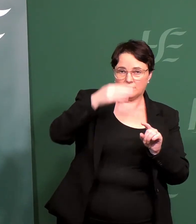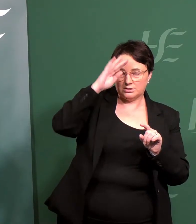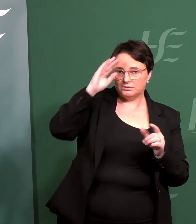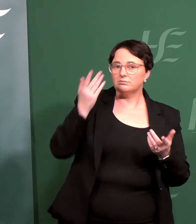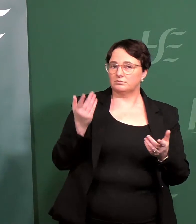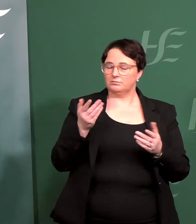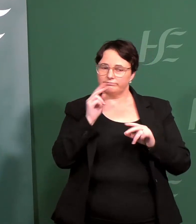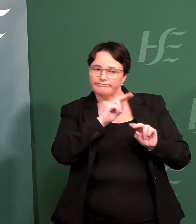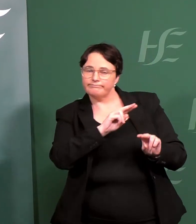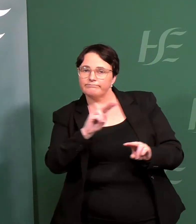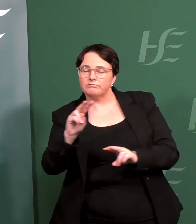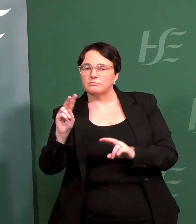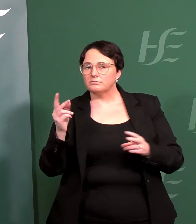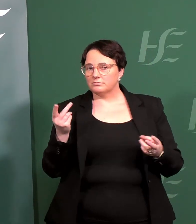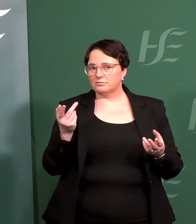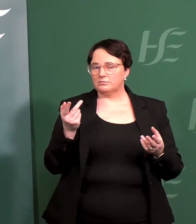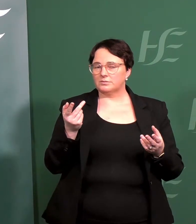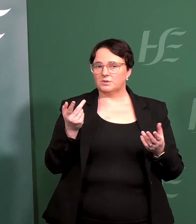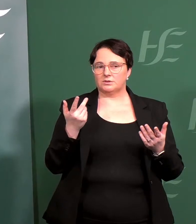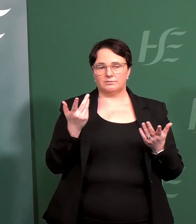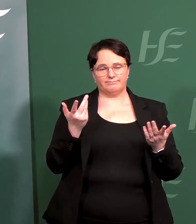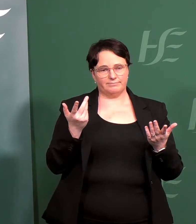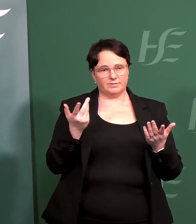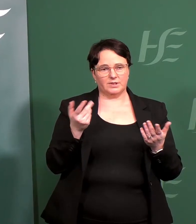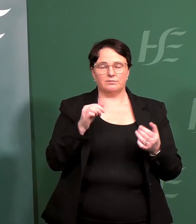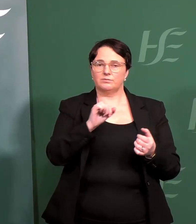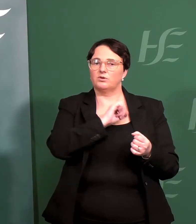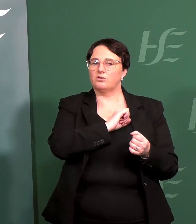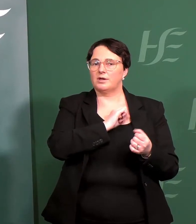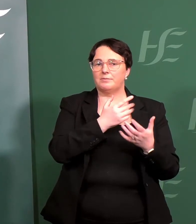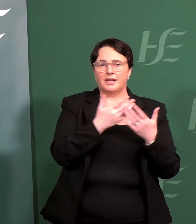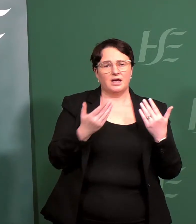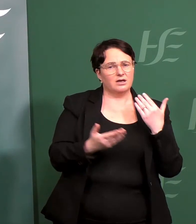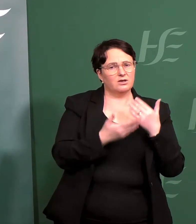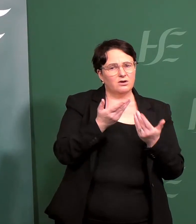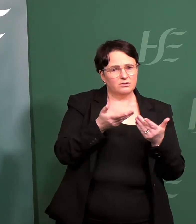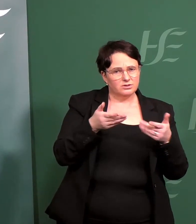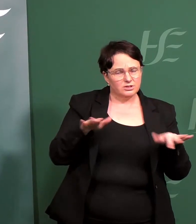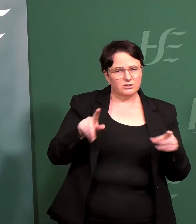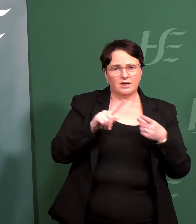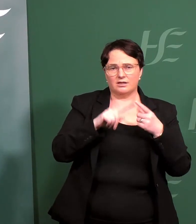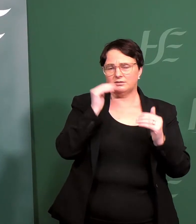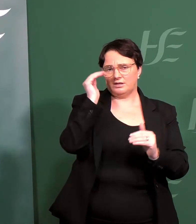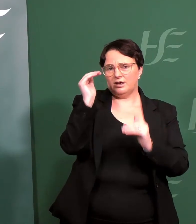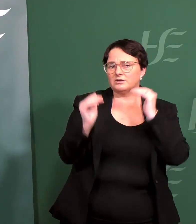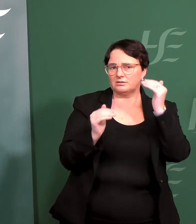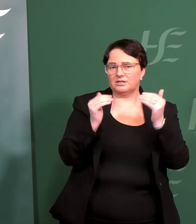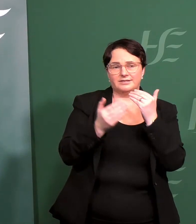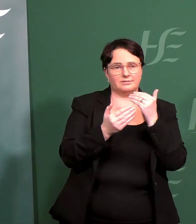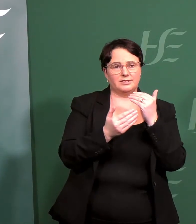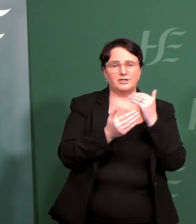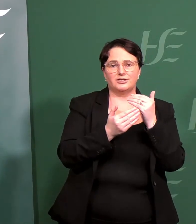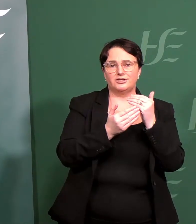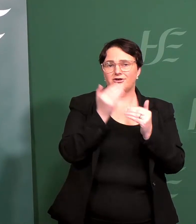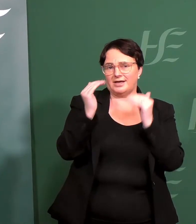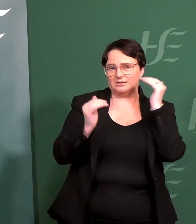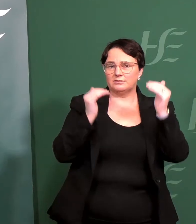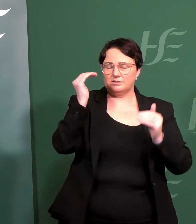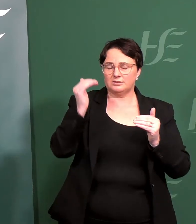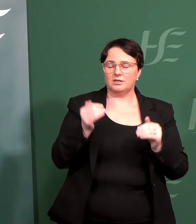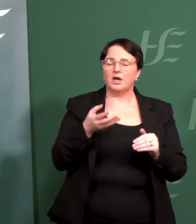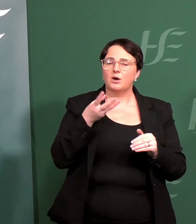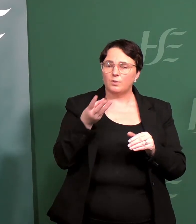Inevitably, in all of these situations all across the country today, many young children and adolescents will continue